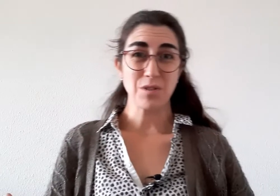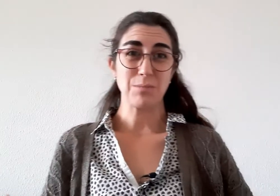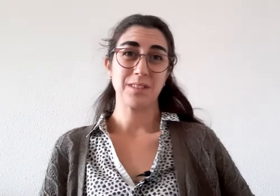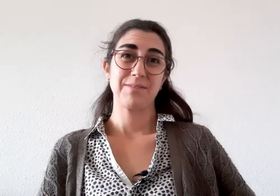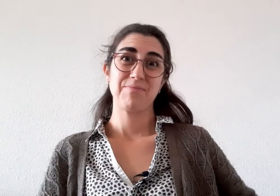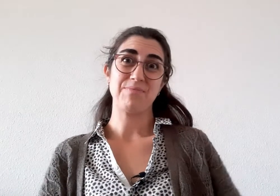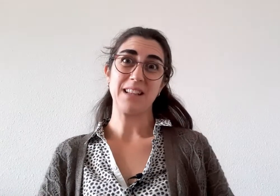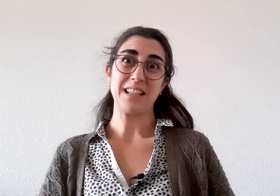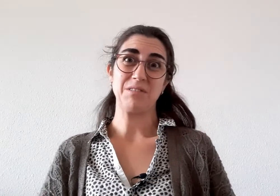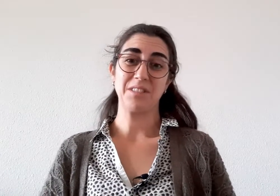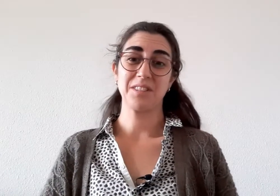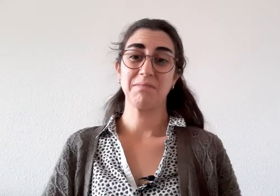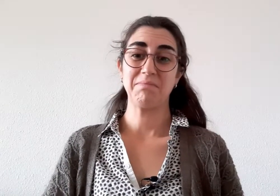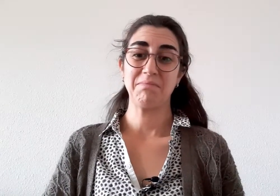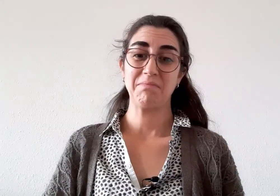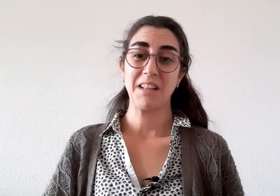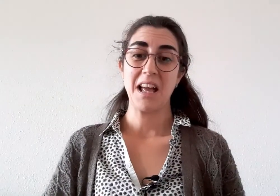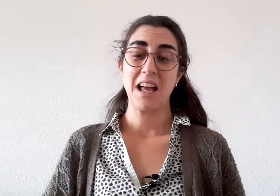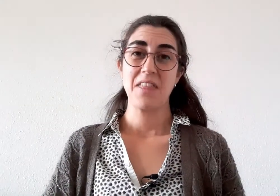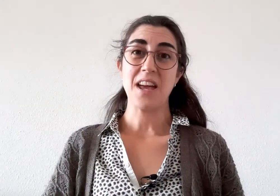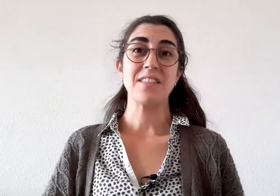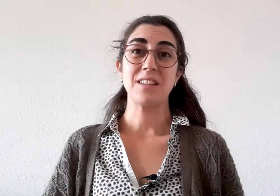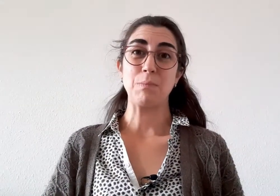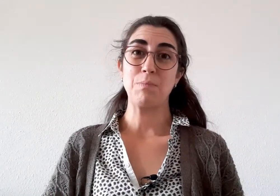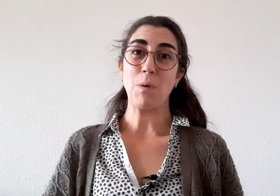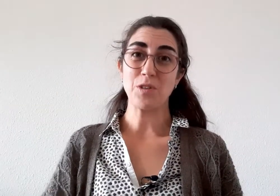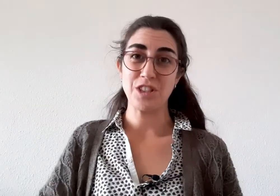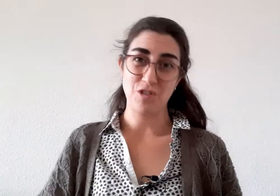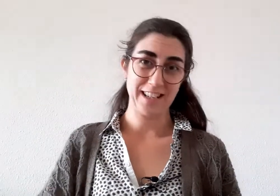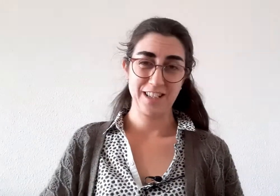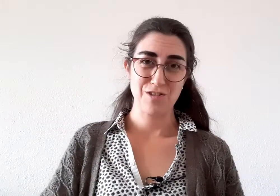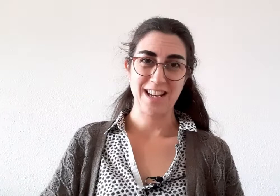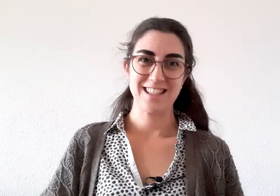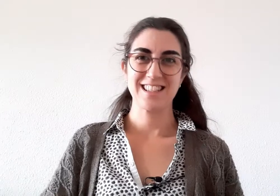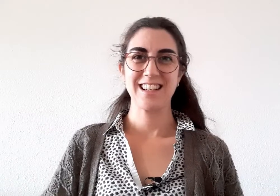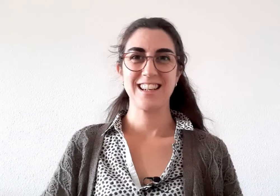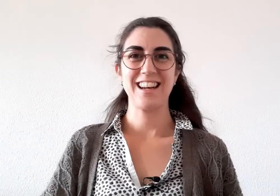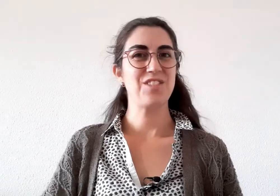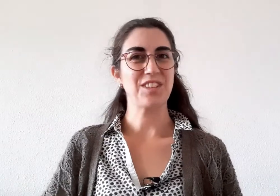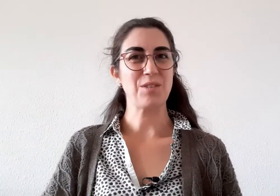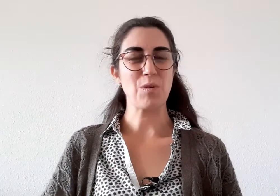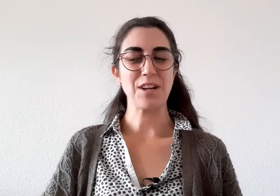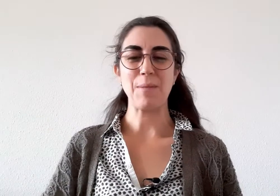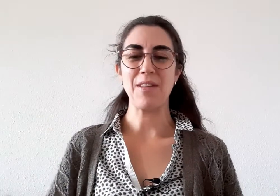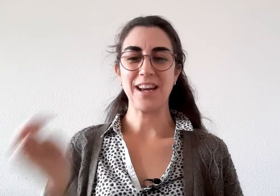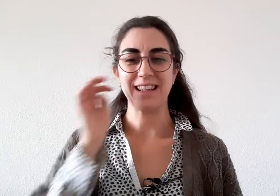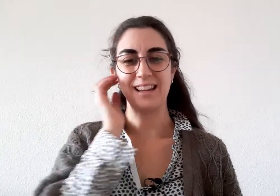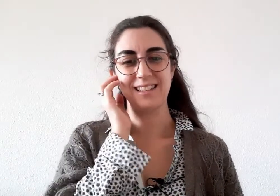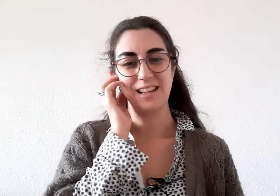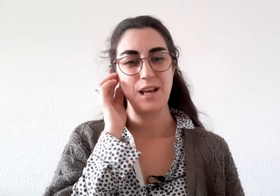Tantrums, meltdowns. Then there's potty training dread. Have you started worrying about that yet? Parents